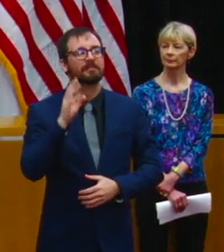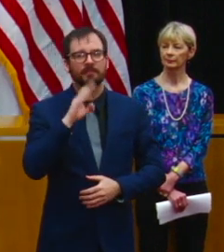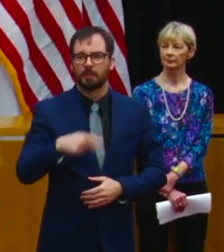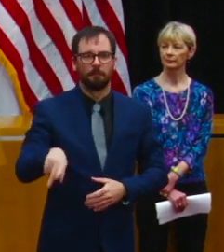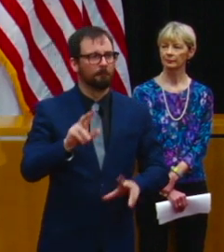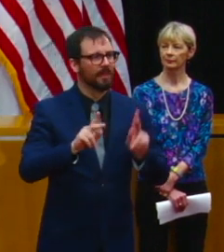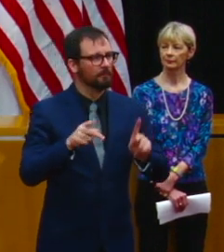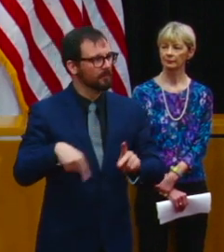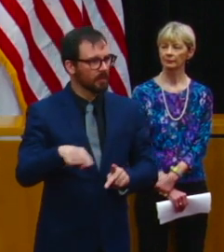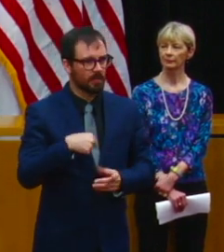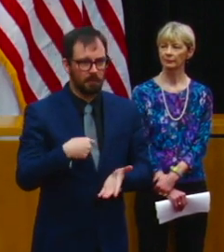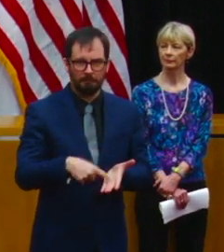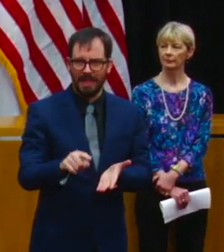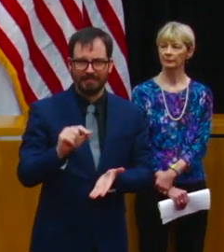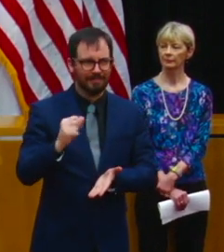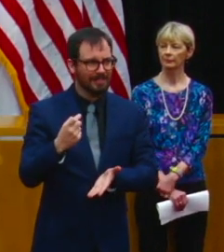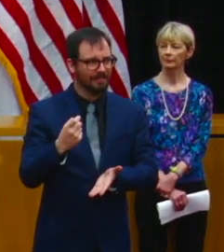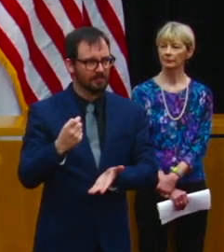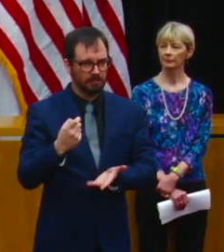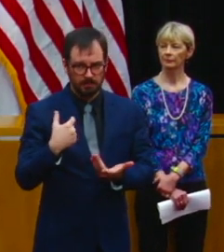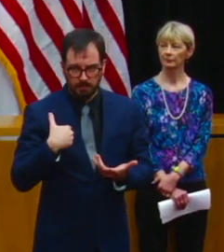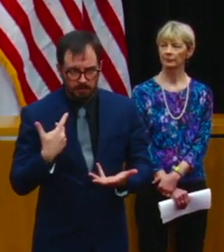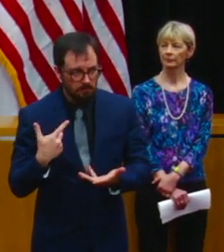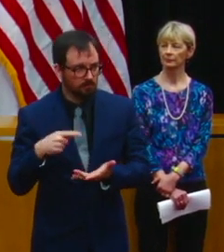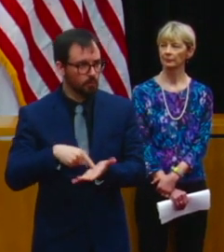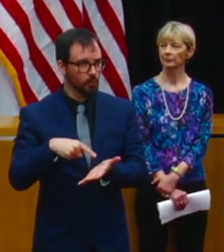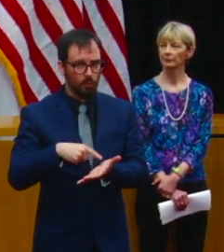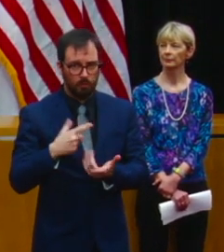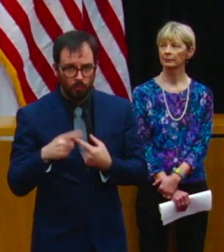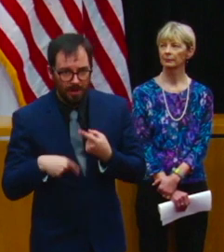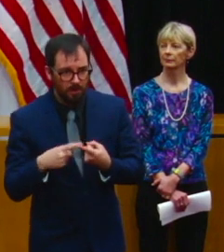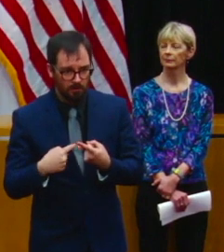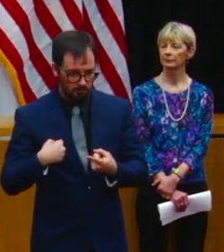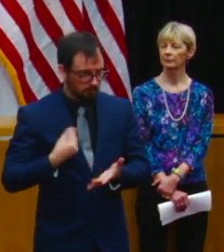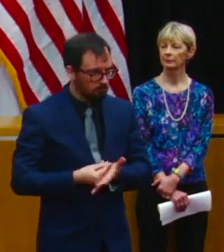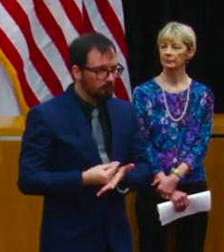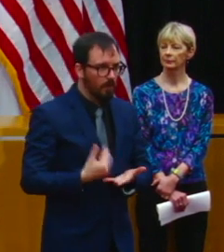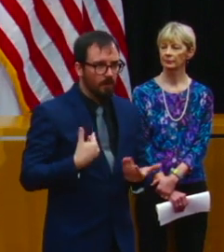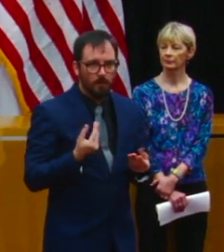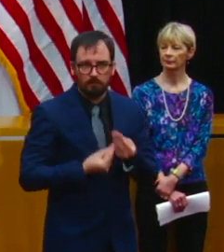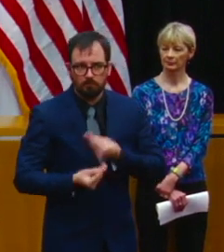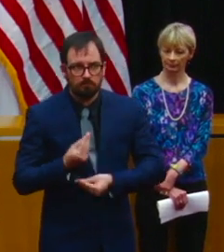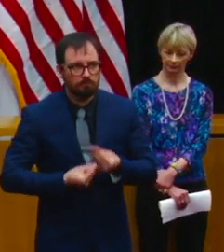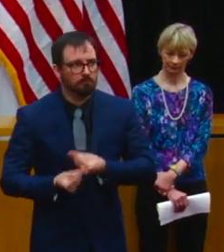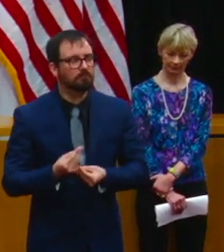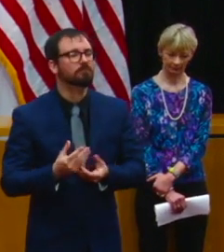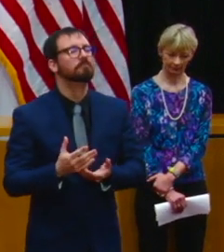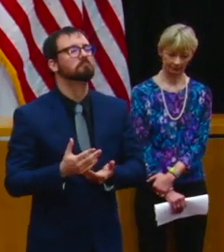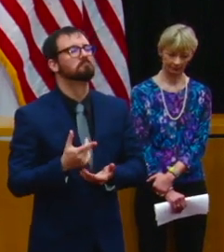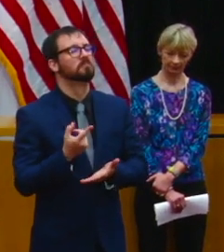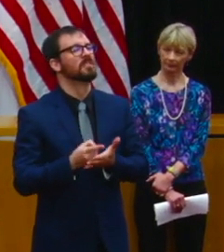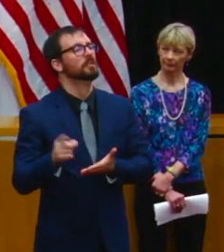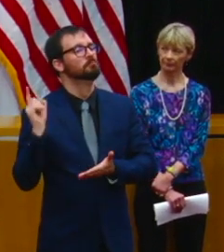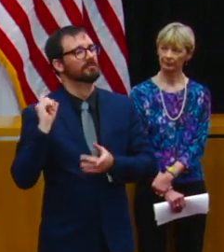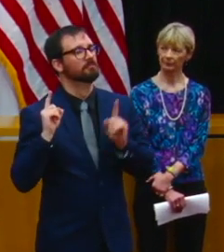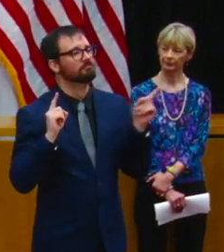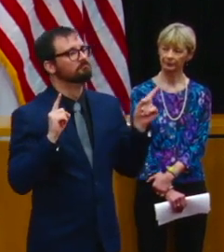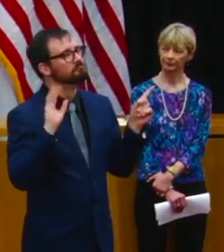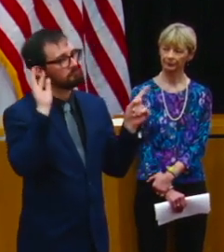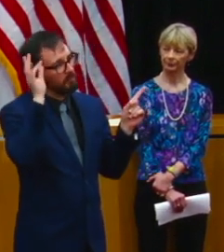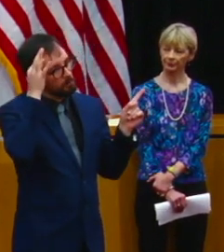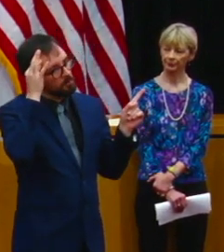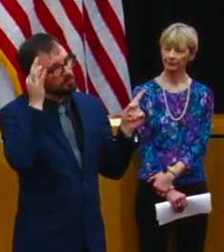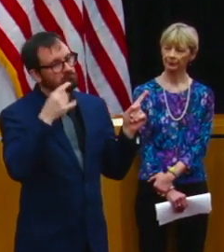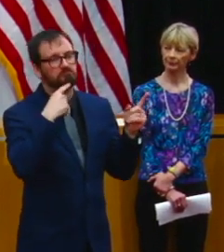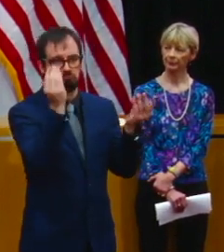light of the economic impact of the virus. Last week, the federal government announced that they were extending the federal tax filing and